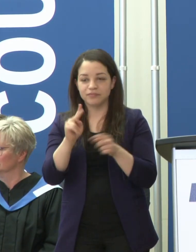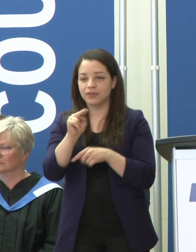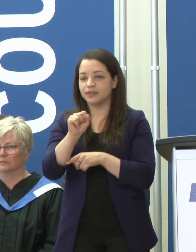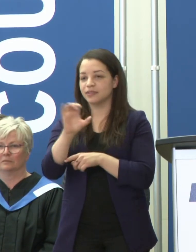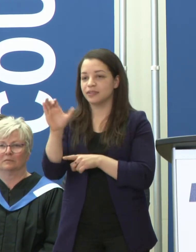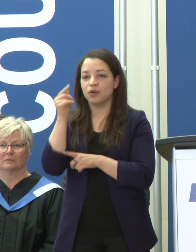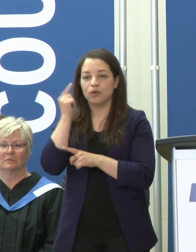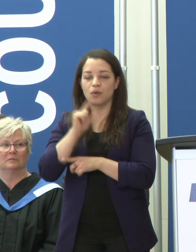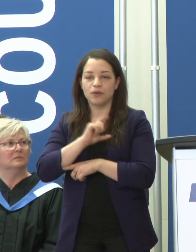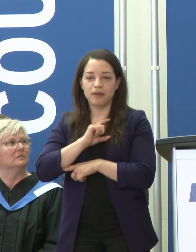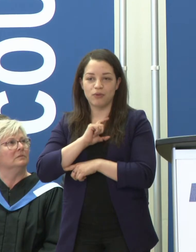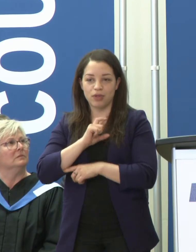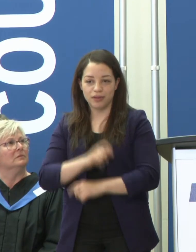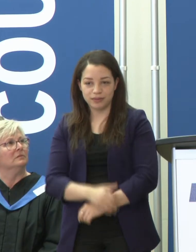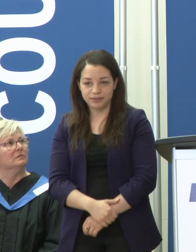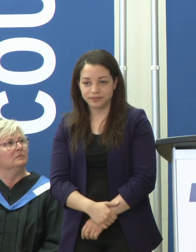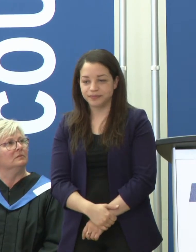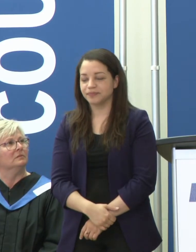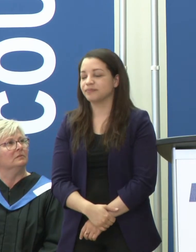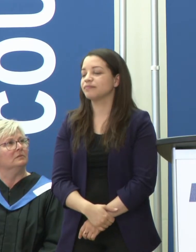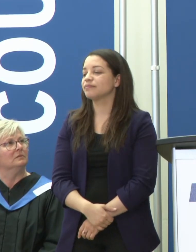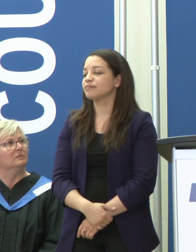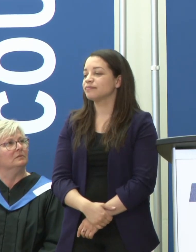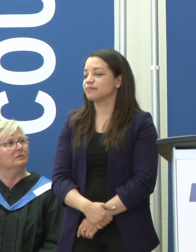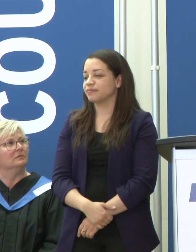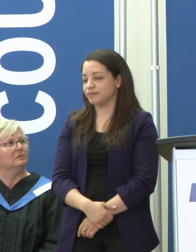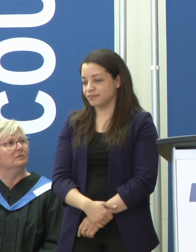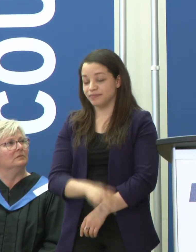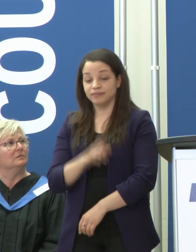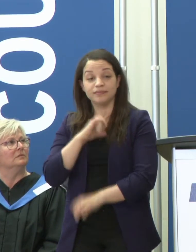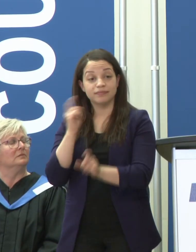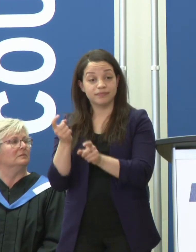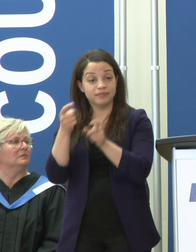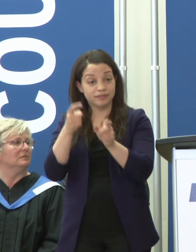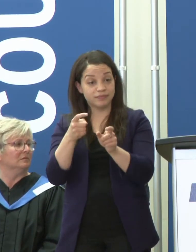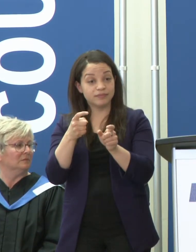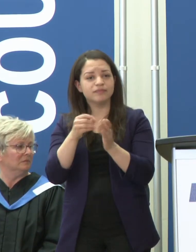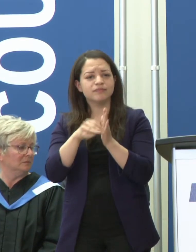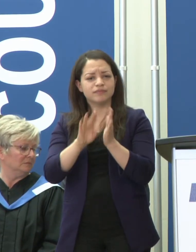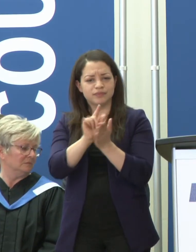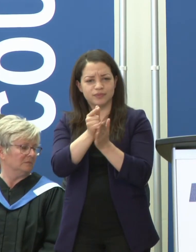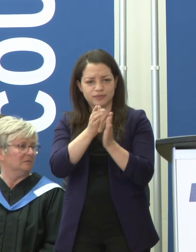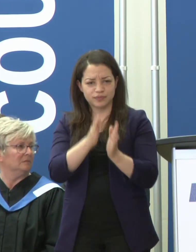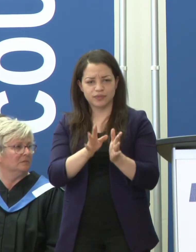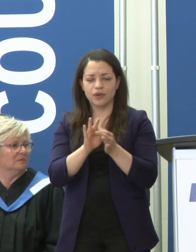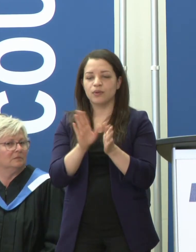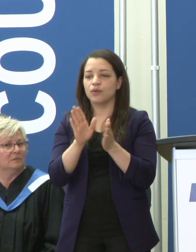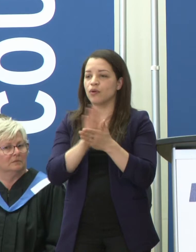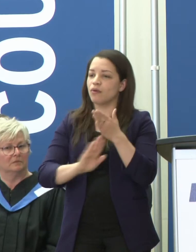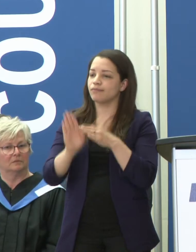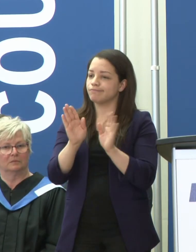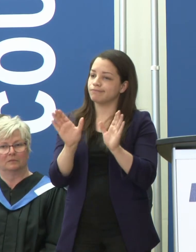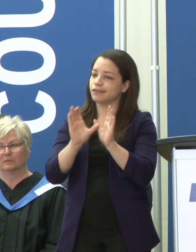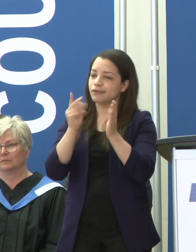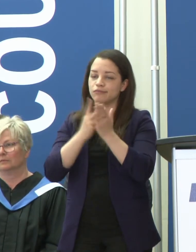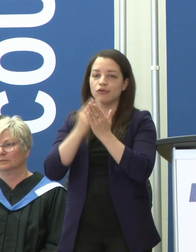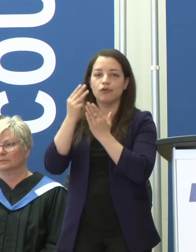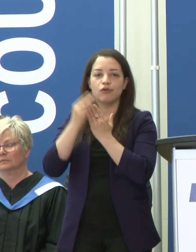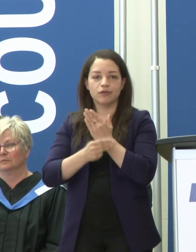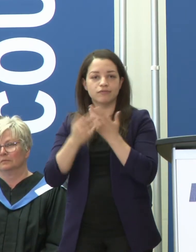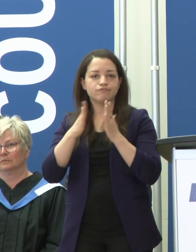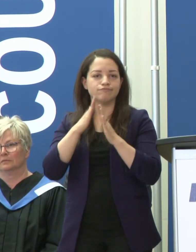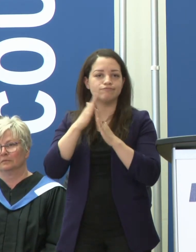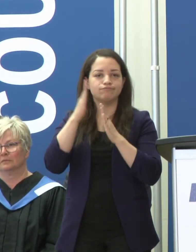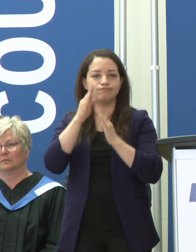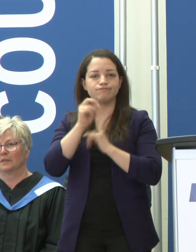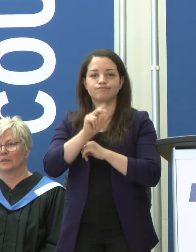Medal. This is awarded to a graduating student of a college certificate program who has achieved the